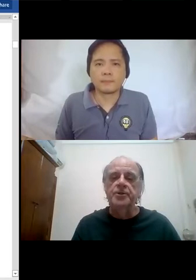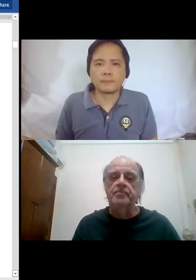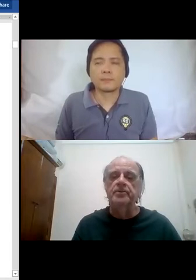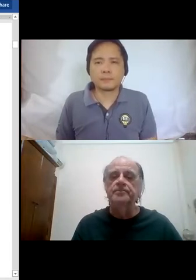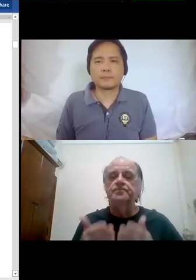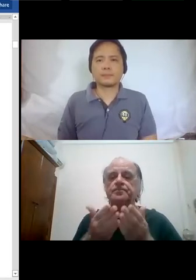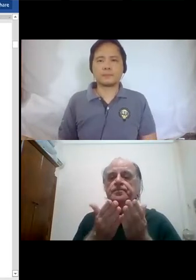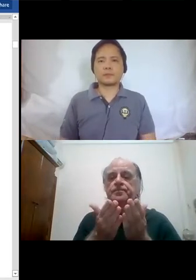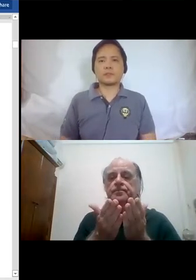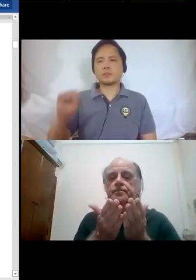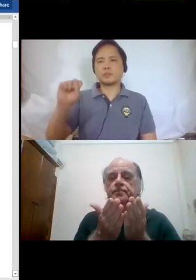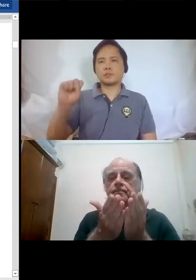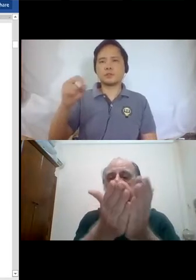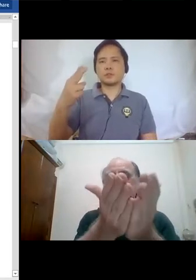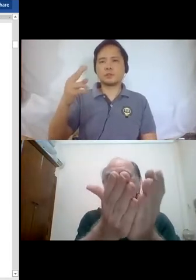Okay, ship.